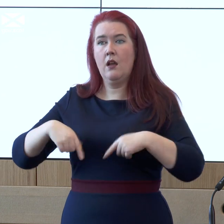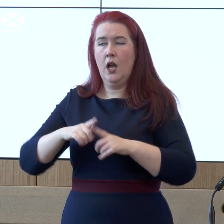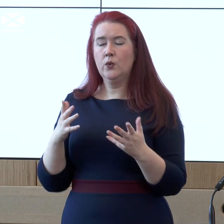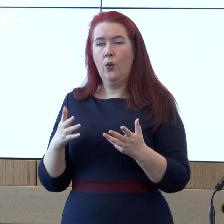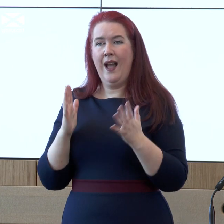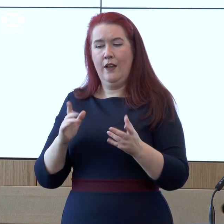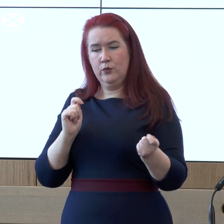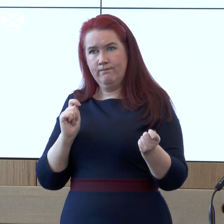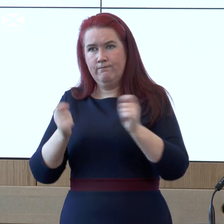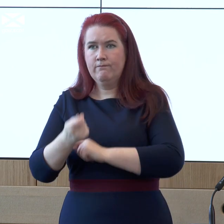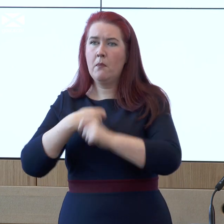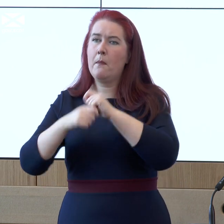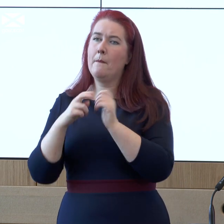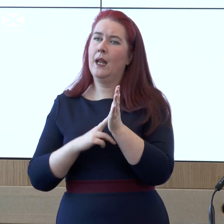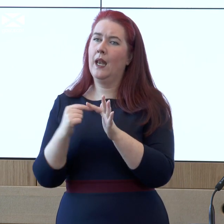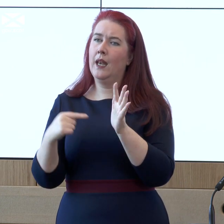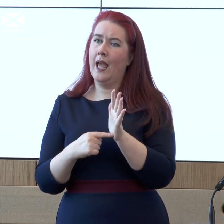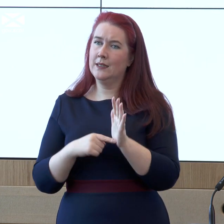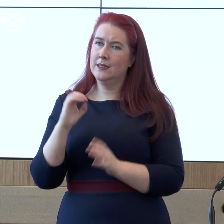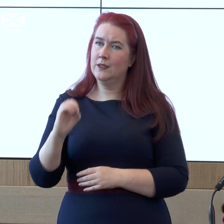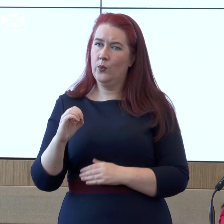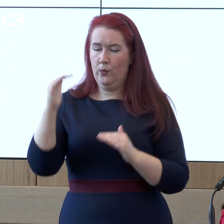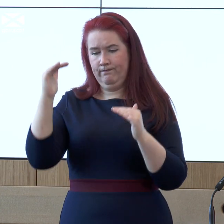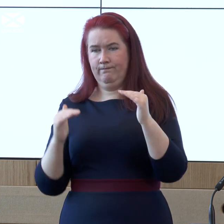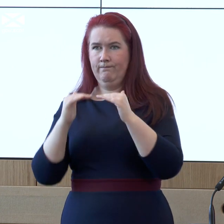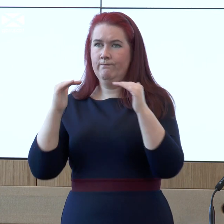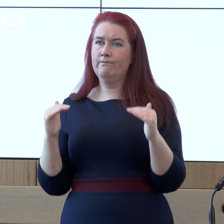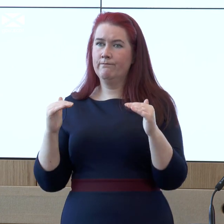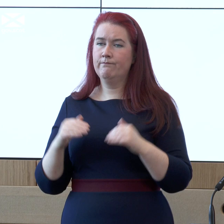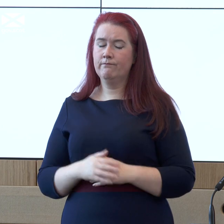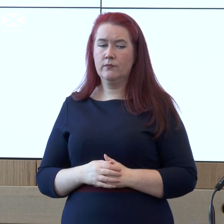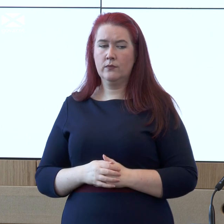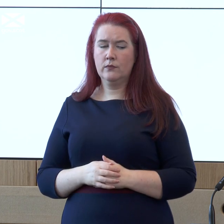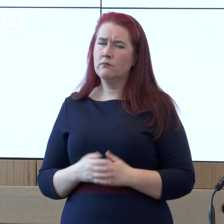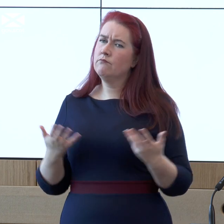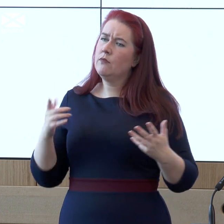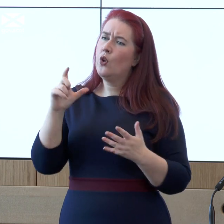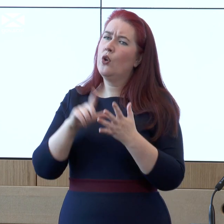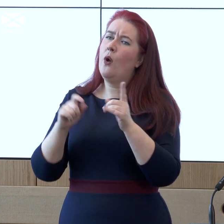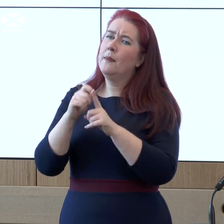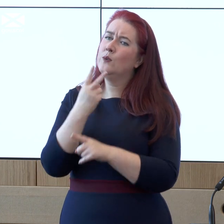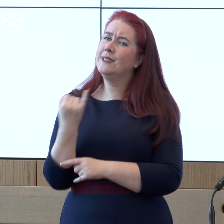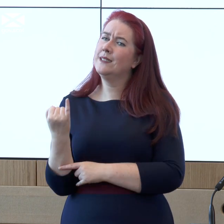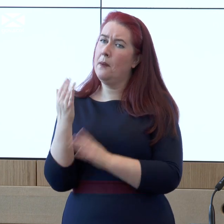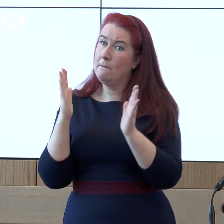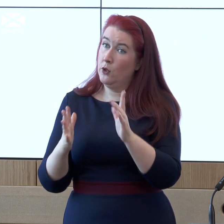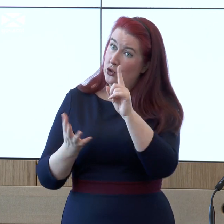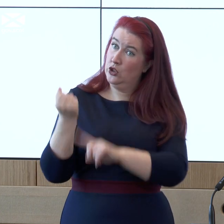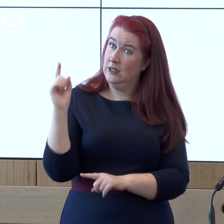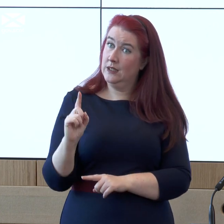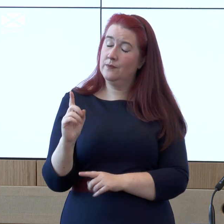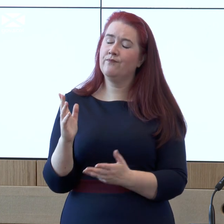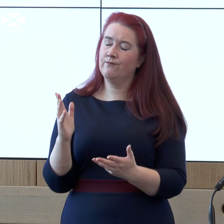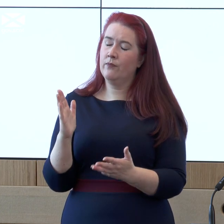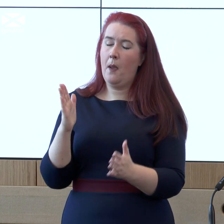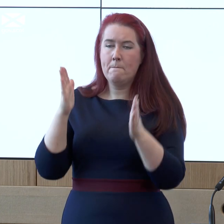to a net zero future. So first and foremost, what must COP26 achieve? Above all, it